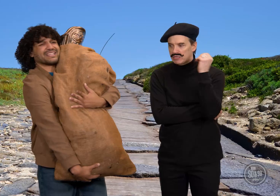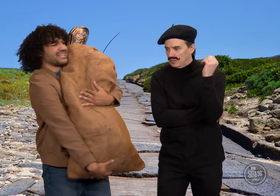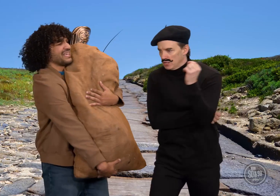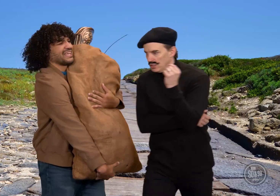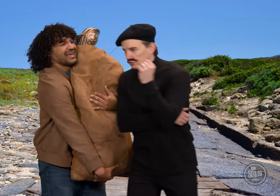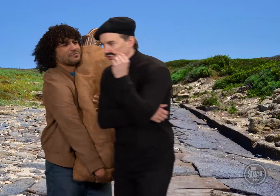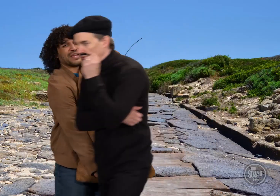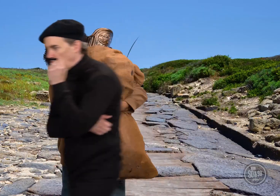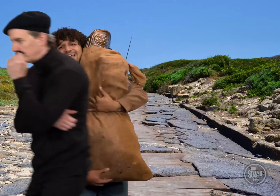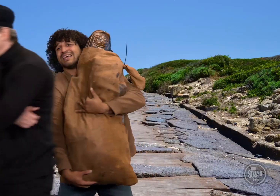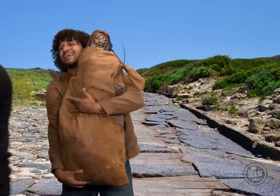very so